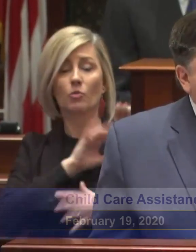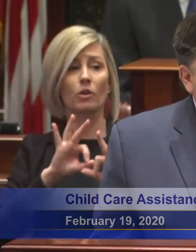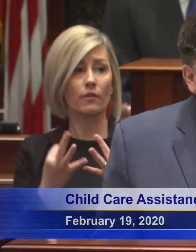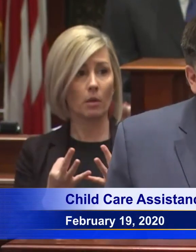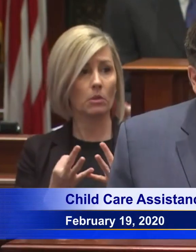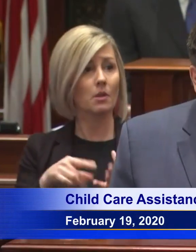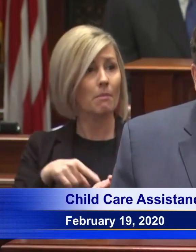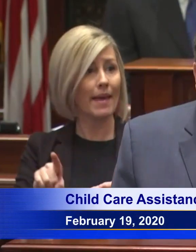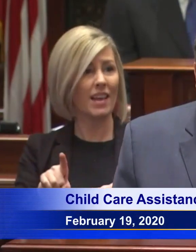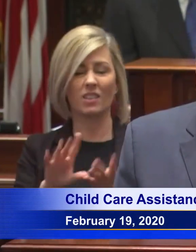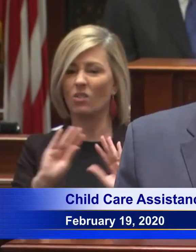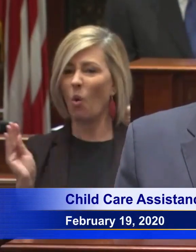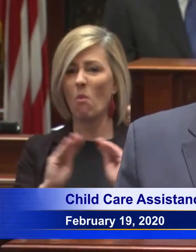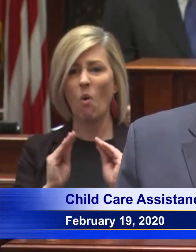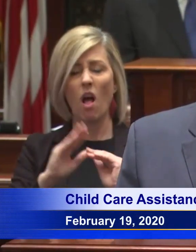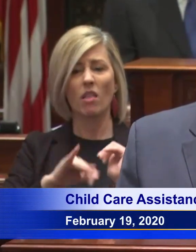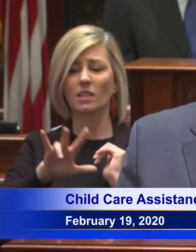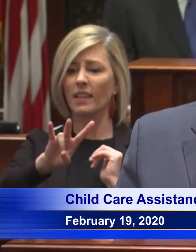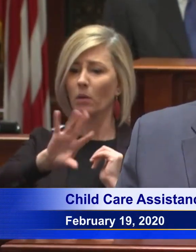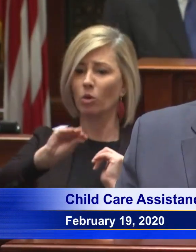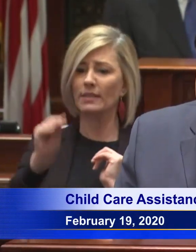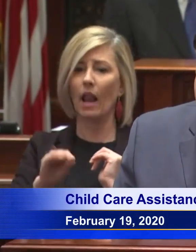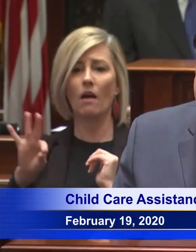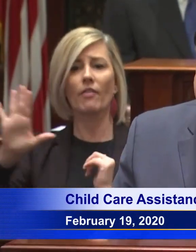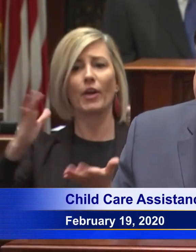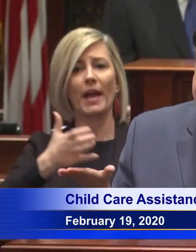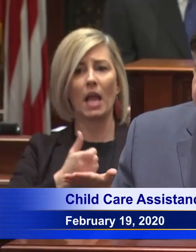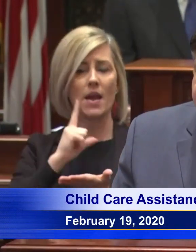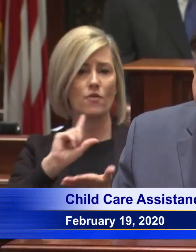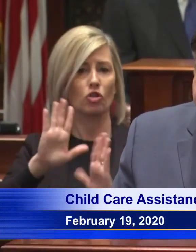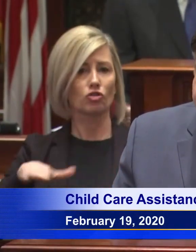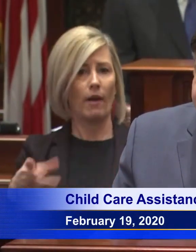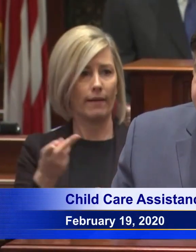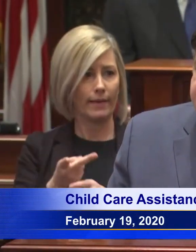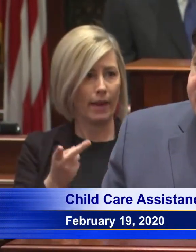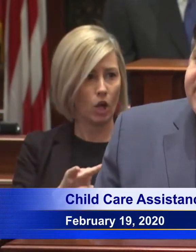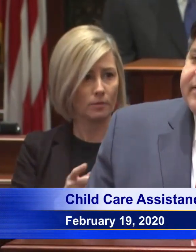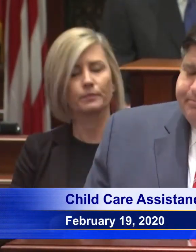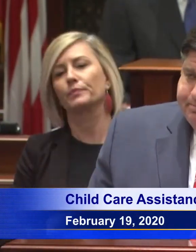families paying no more than 7% of their income for childcare.